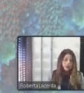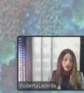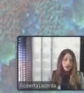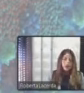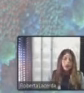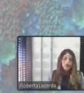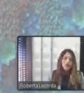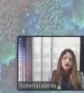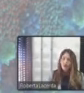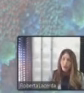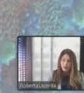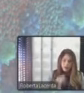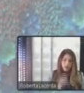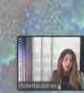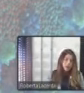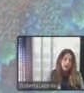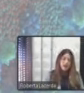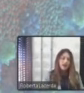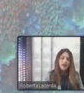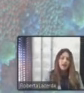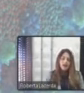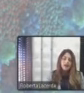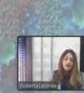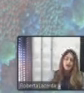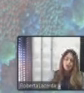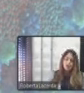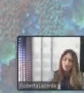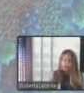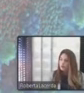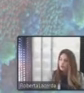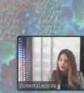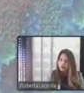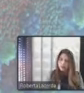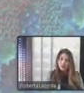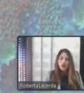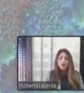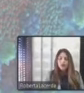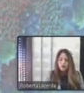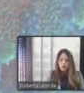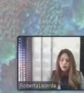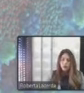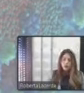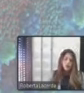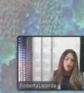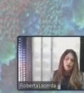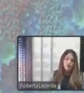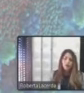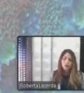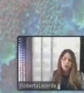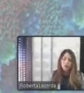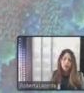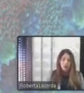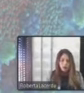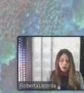coincidence. In 2005, coincidentally 10 years after Dr. Hu's famous placement, the renowned Dutch virologist